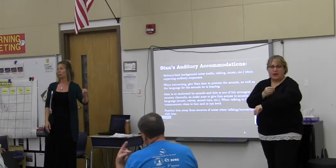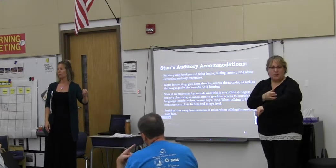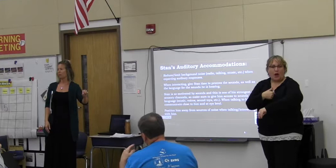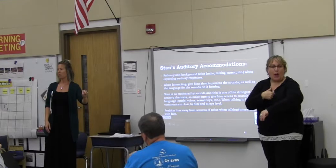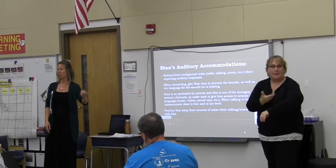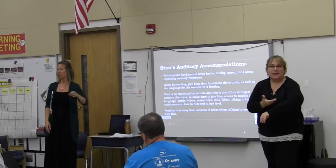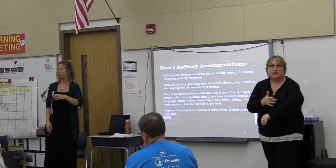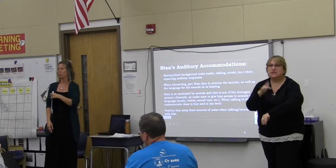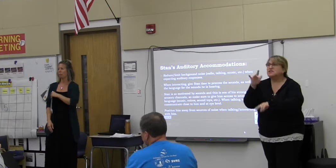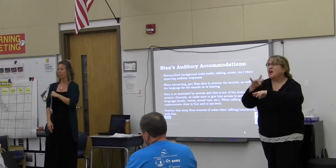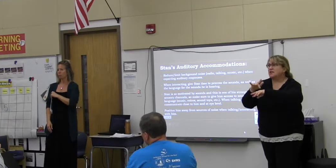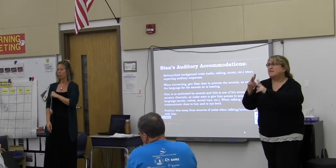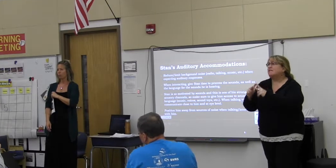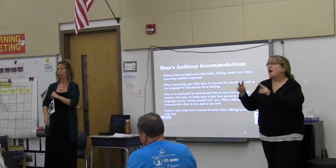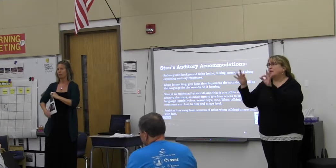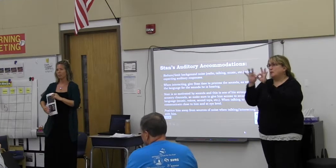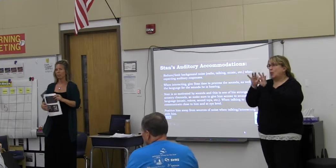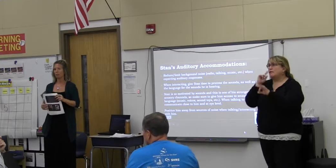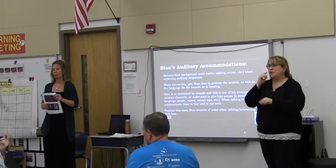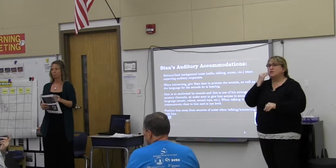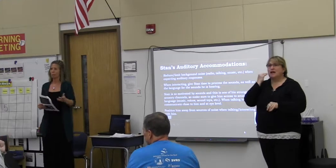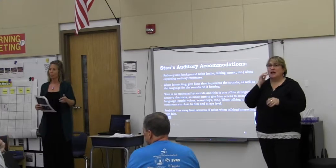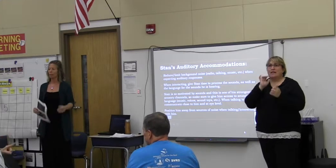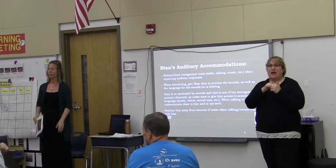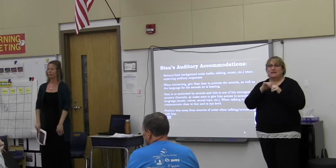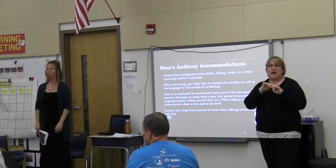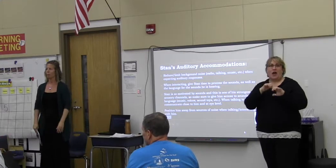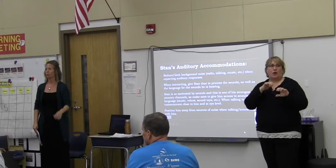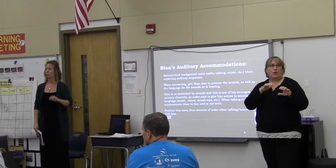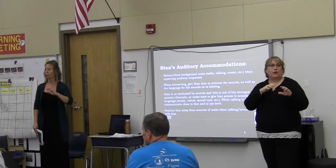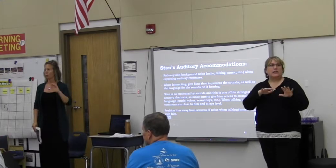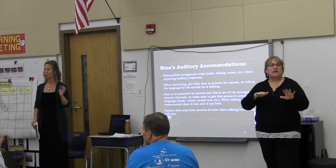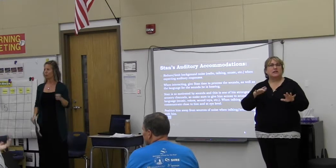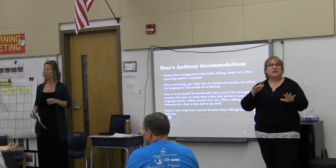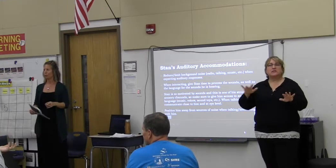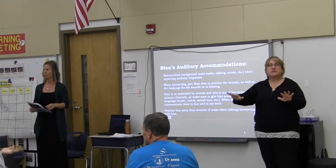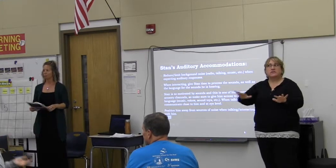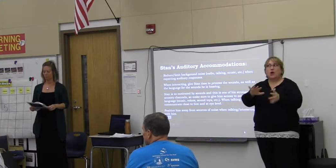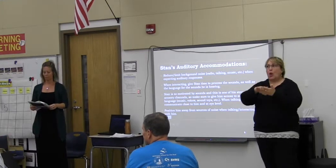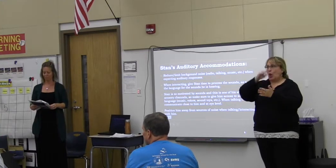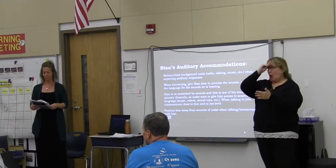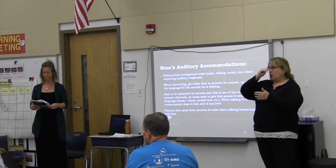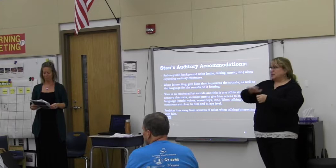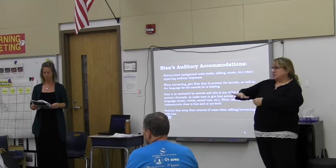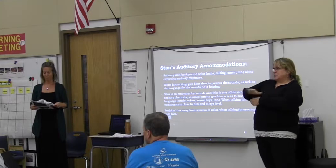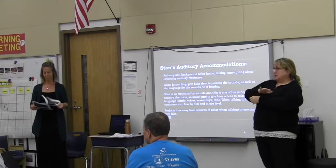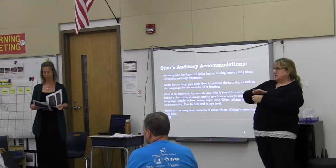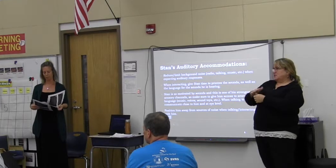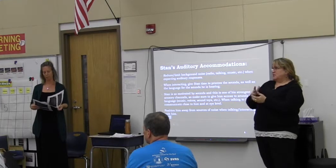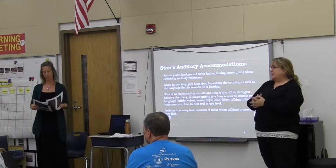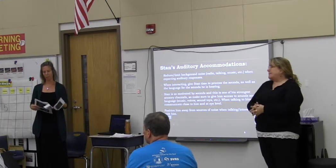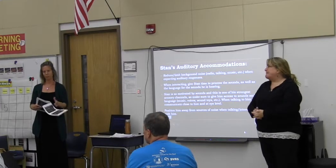Touch is a really big thing for him as well, because that's how he explores and knows who's around him.